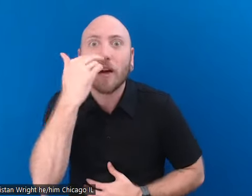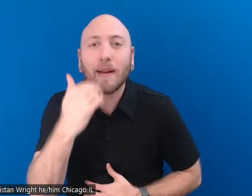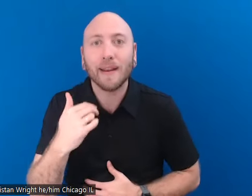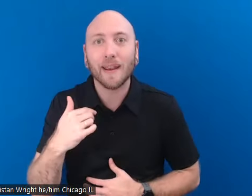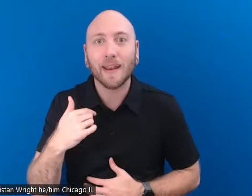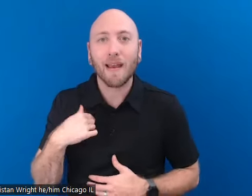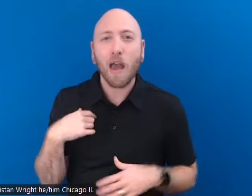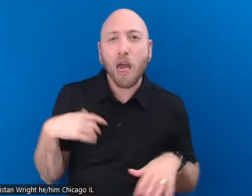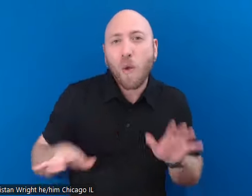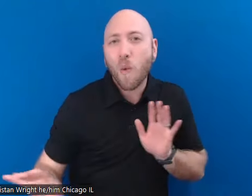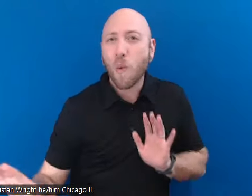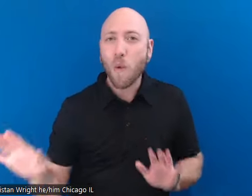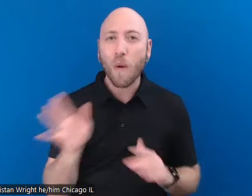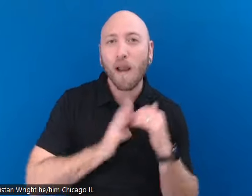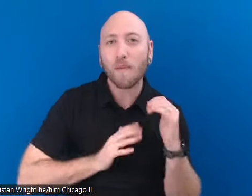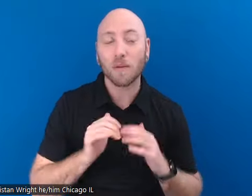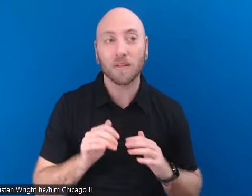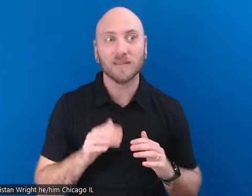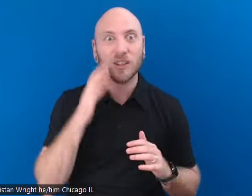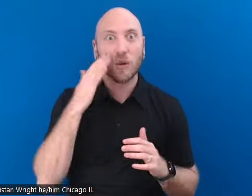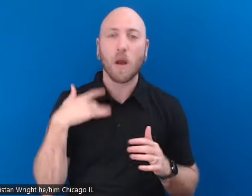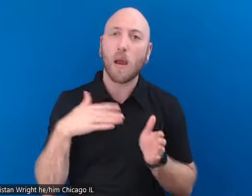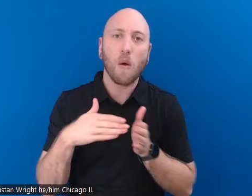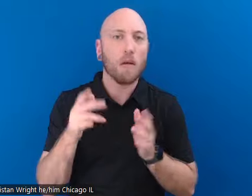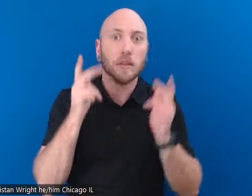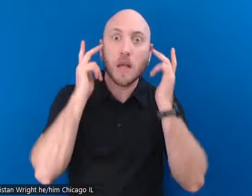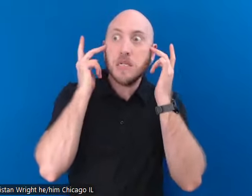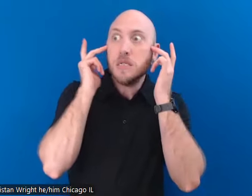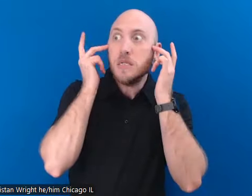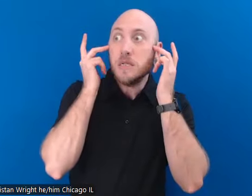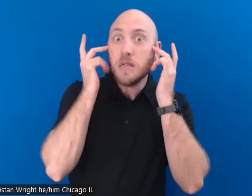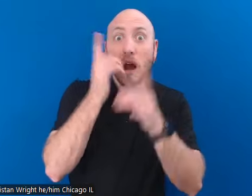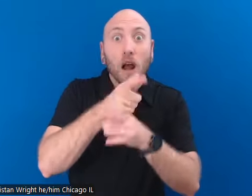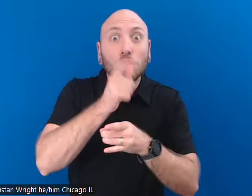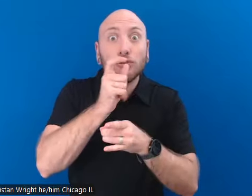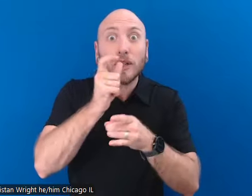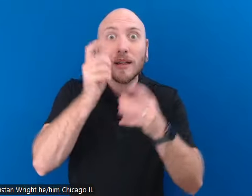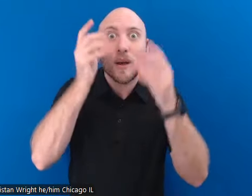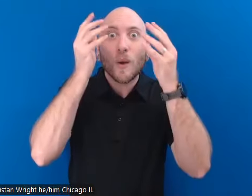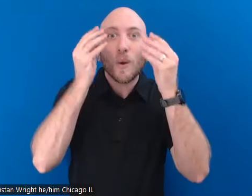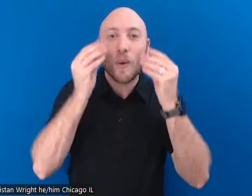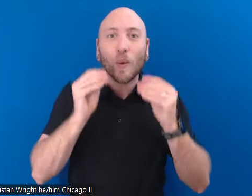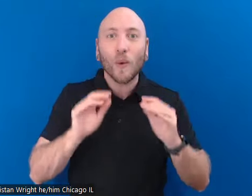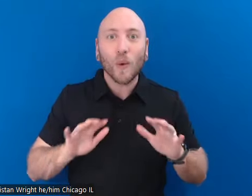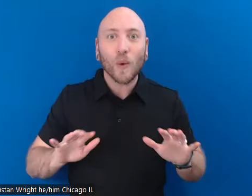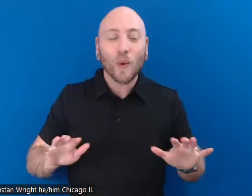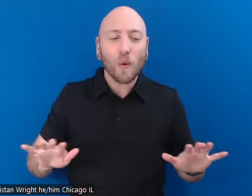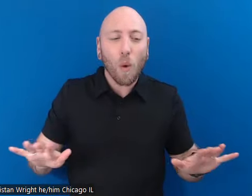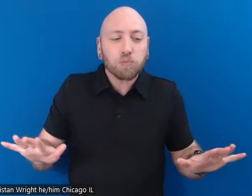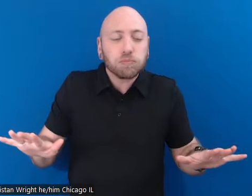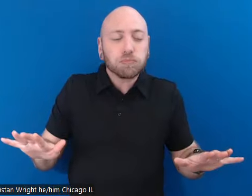loose. I was no longer paranoid. I was no longer worried about,